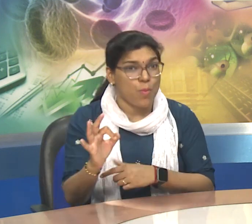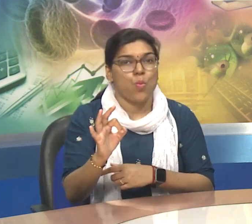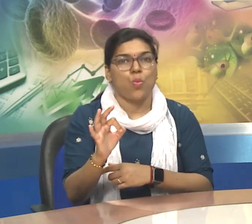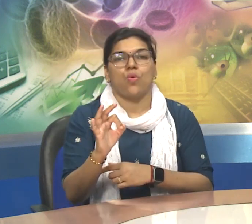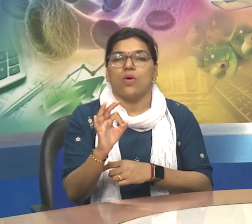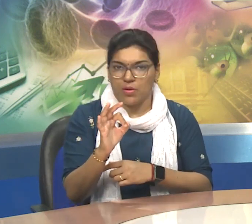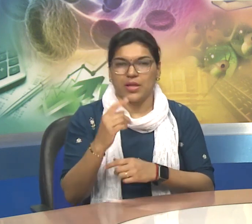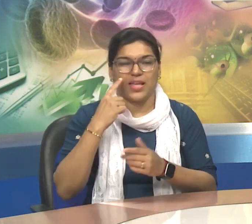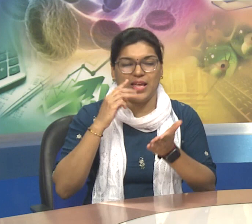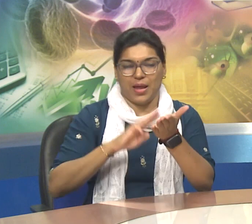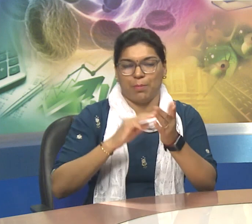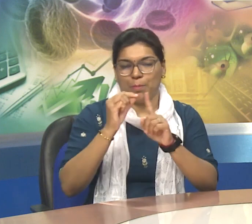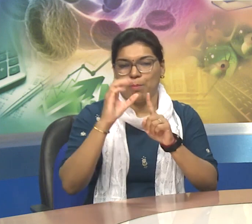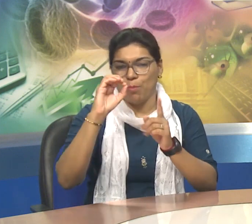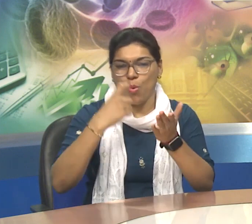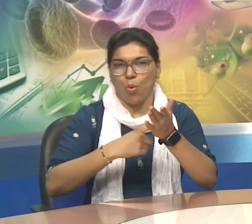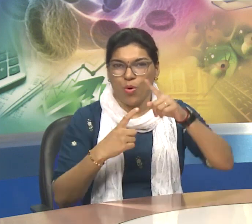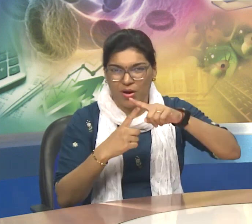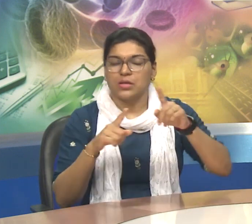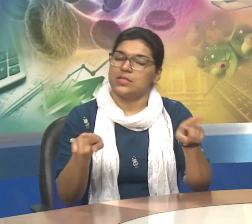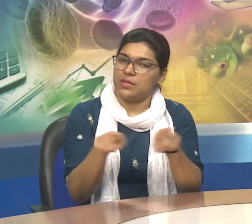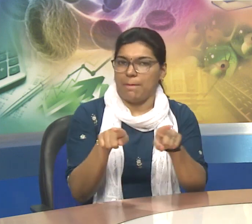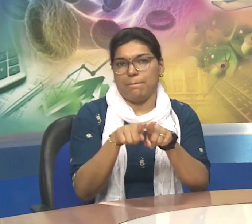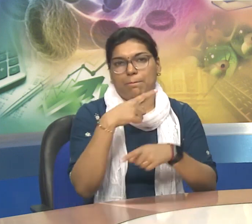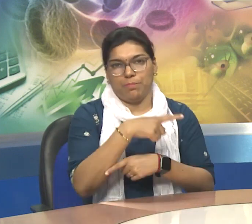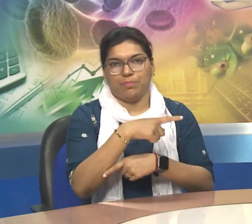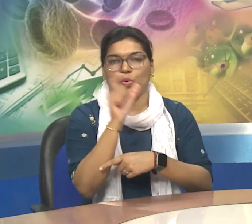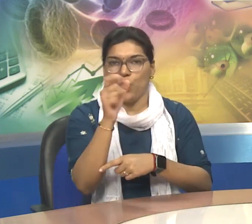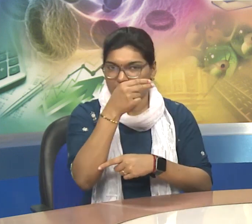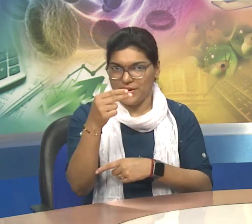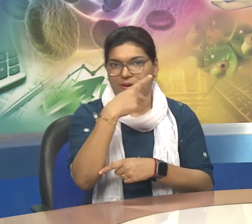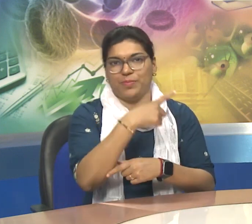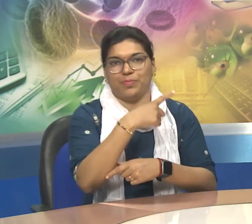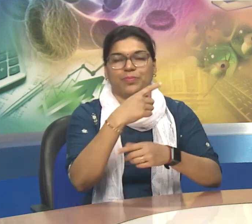means essential or very important.